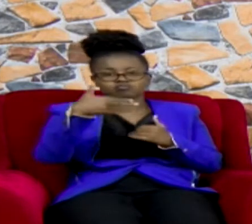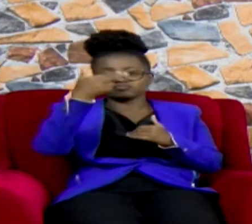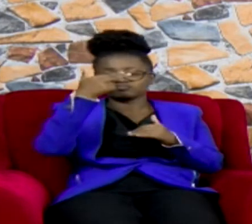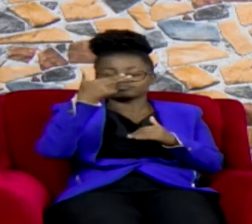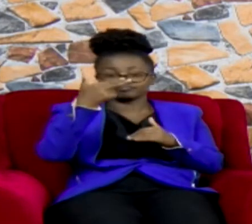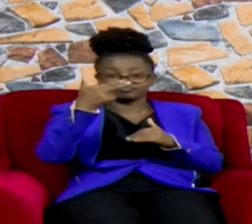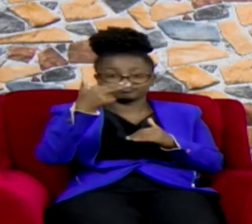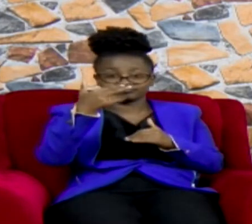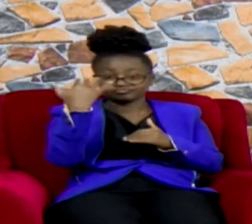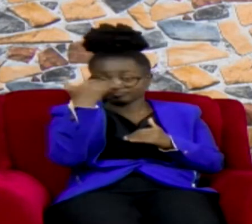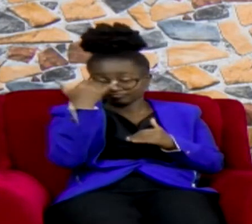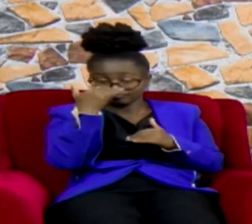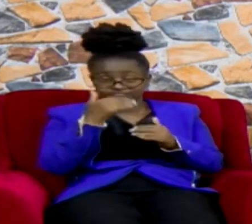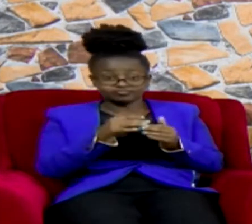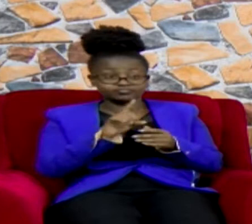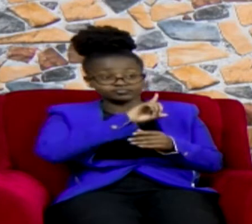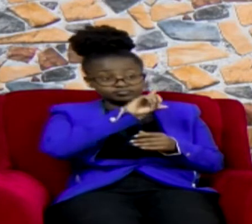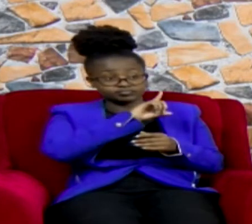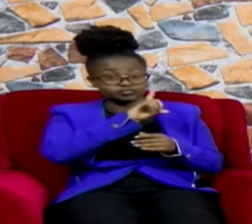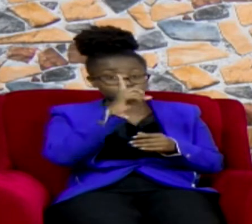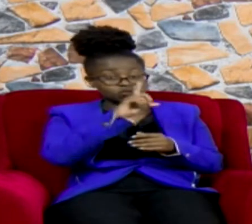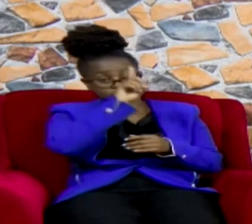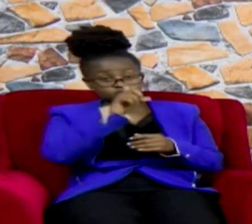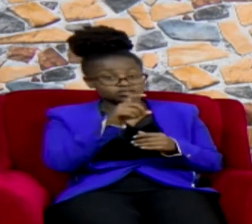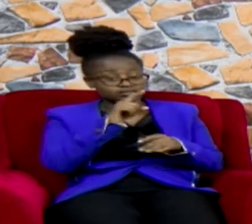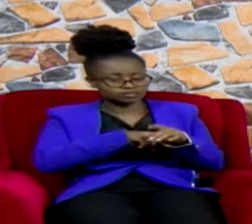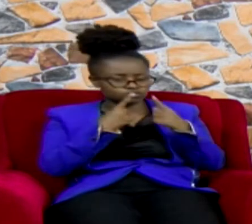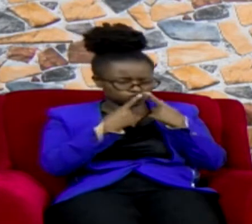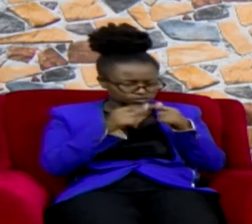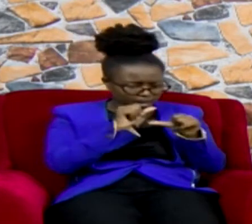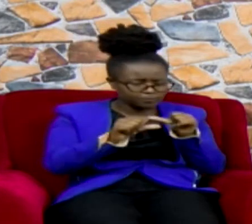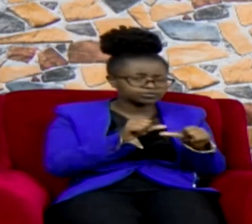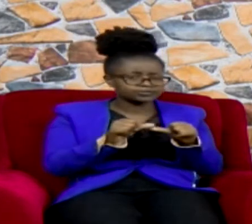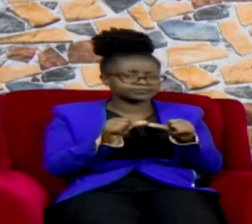high functioning The high autistic. function, Okay, yes. just one question. When you spoke about